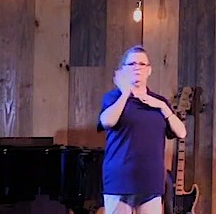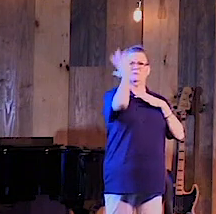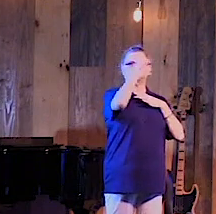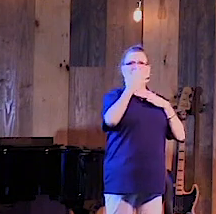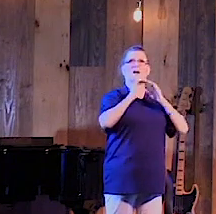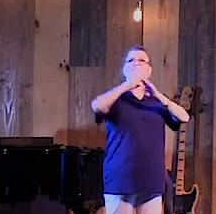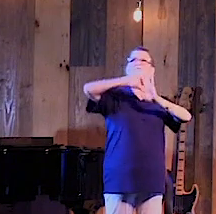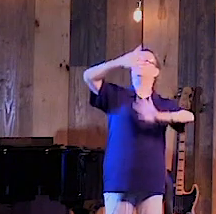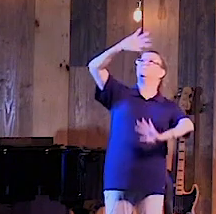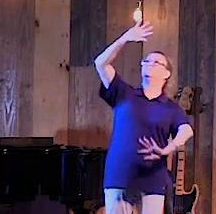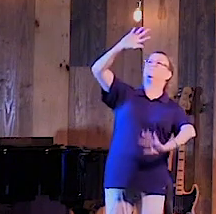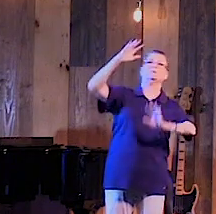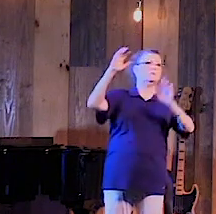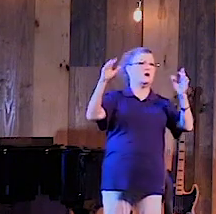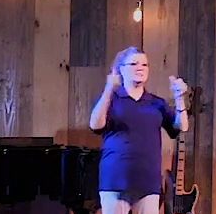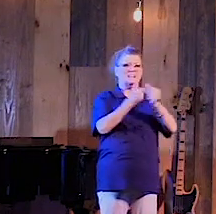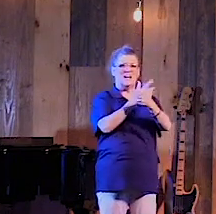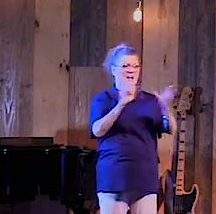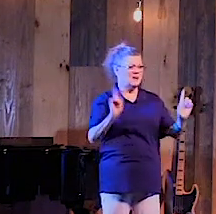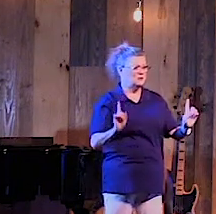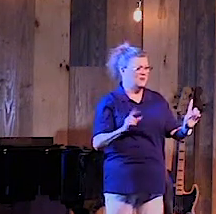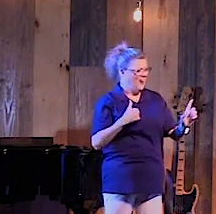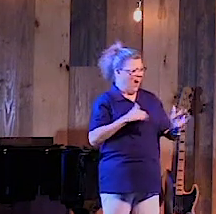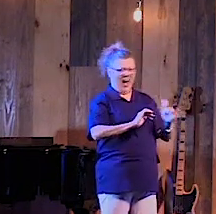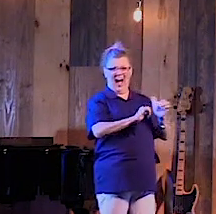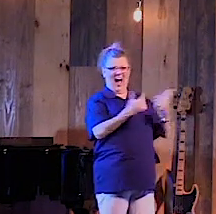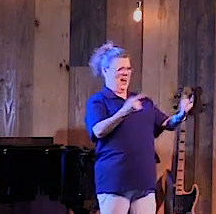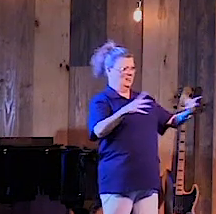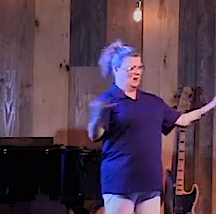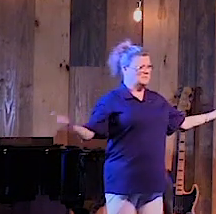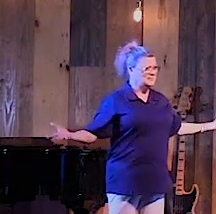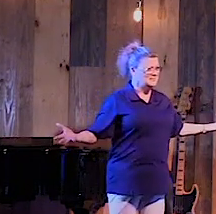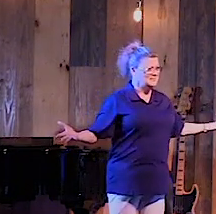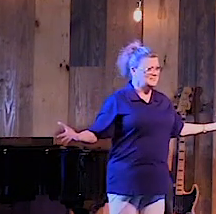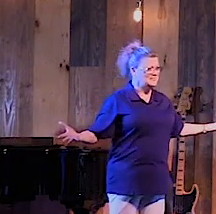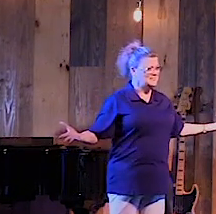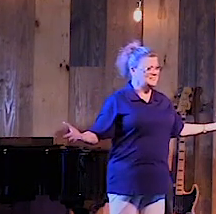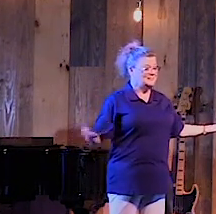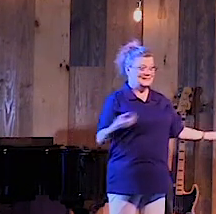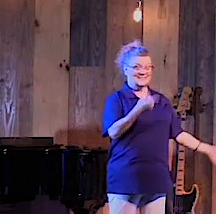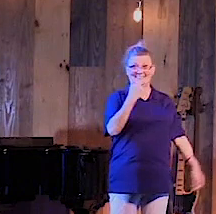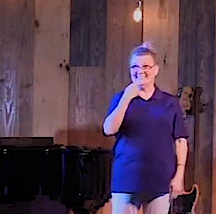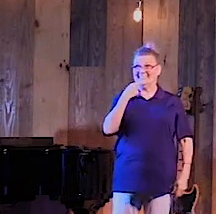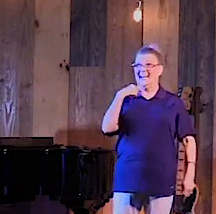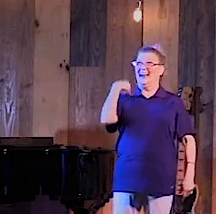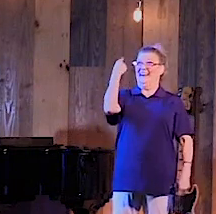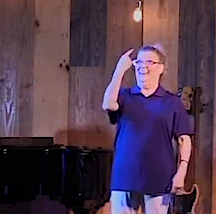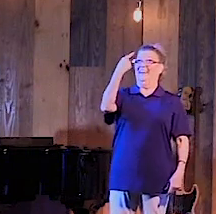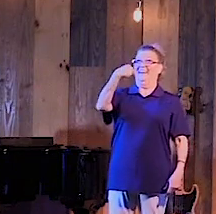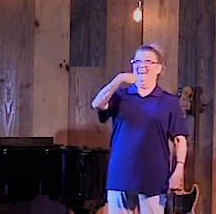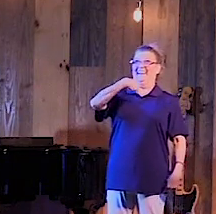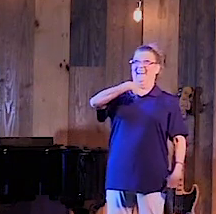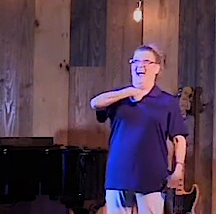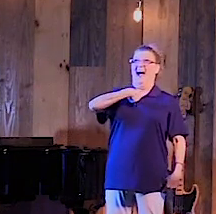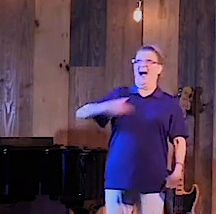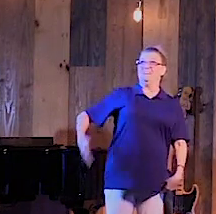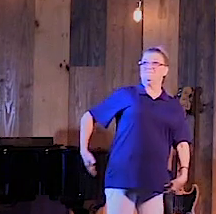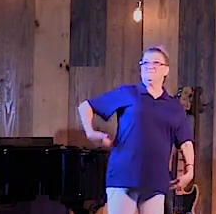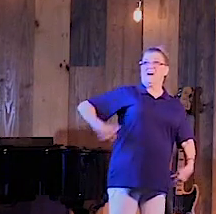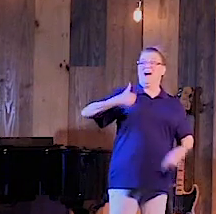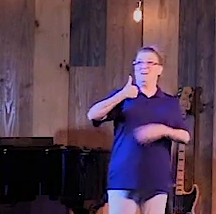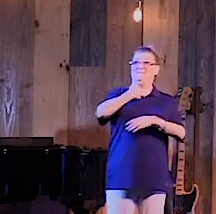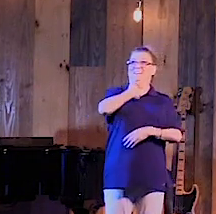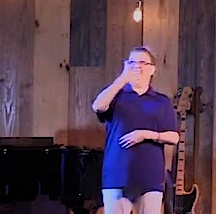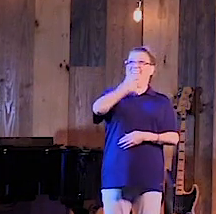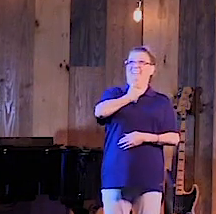on the walls. It's everywhere. And you ask, how did this happen? And they go, look, Daddy, I wiped by myself.